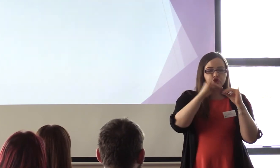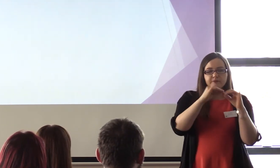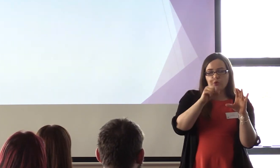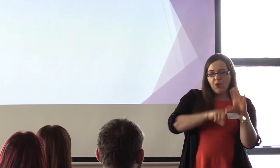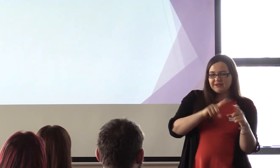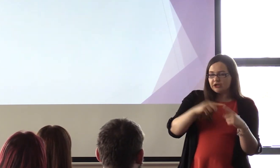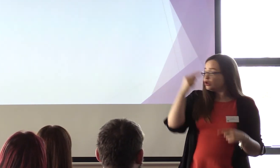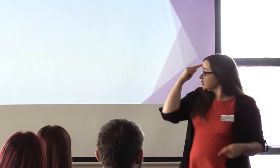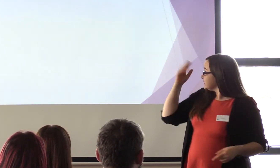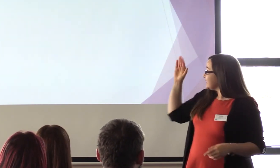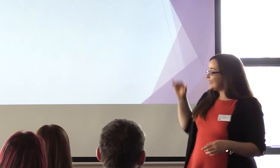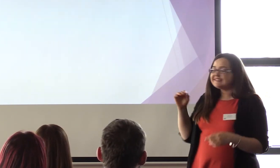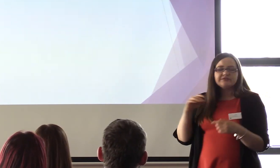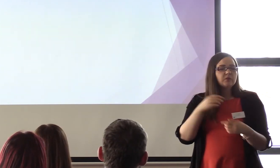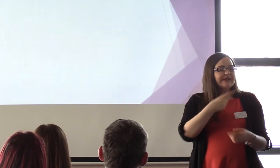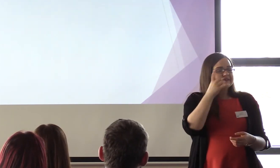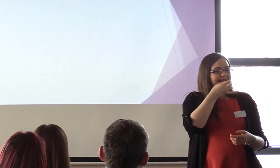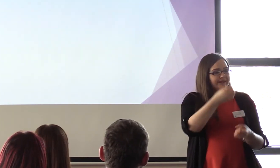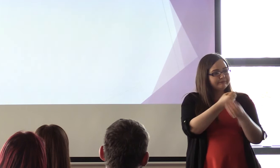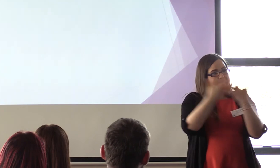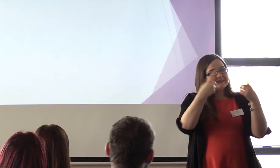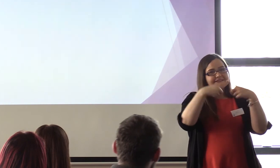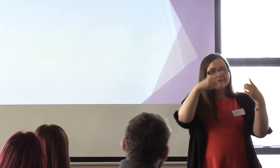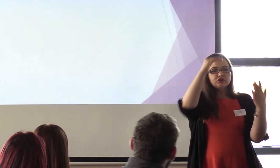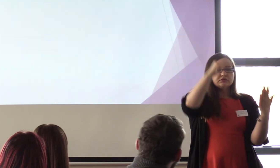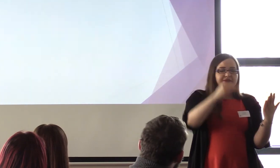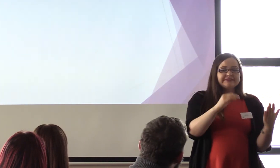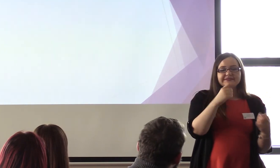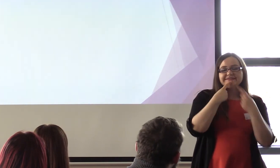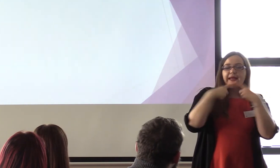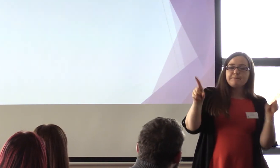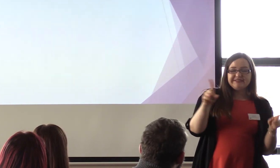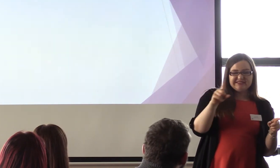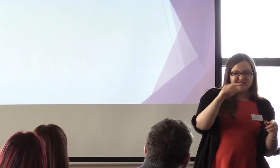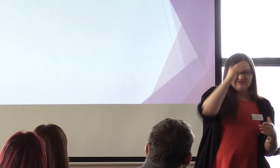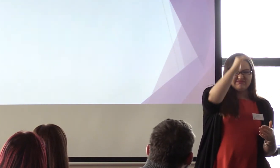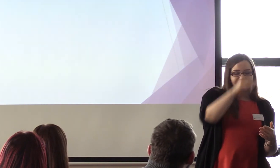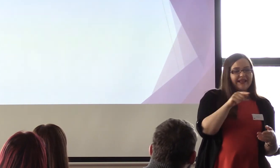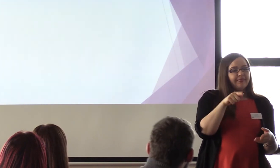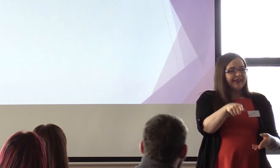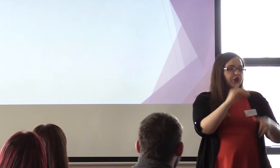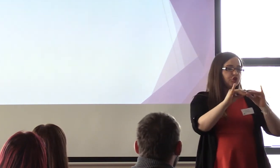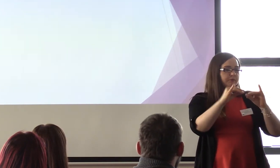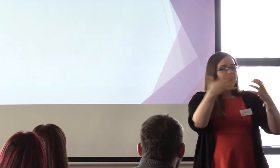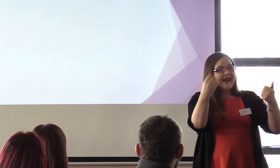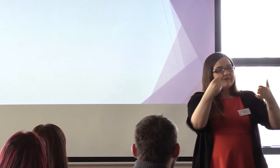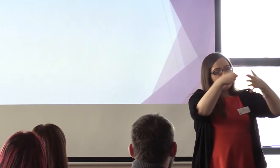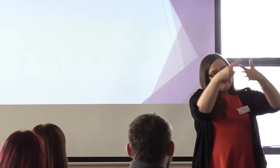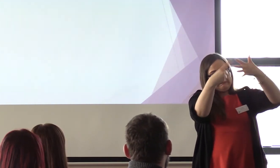The next question focused on interpretation, quality and understanding. And I suppose there were many different statements in